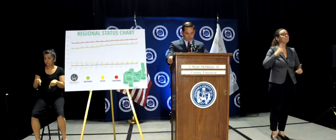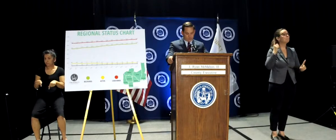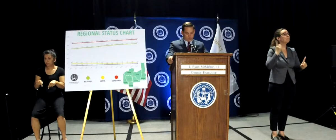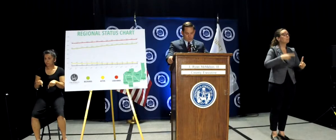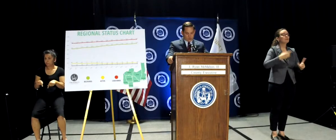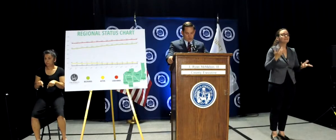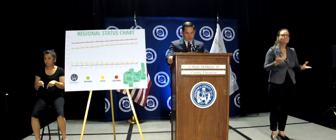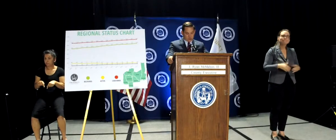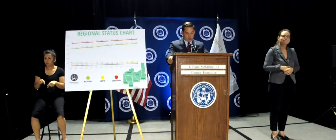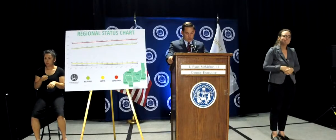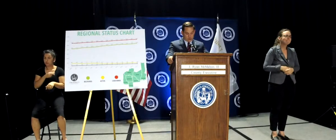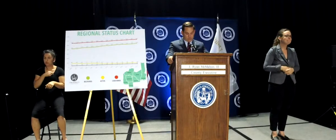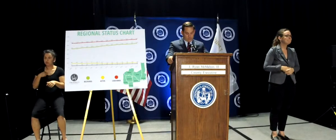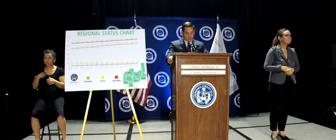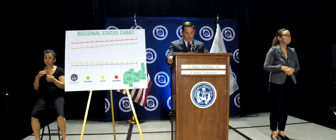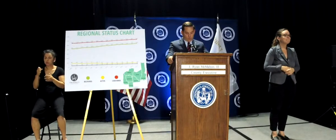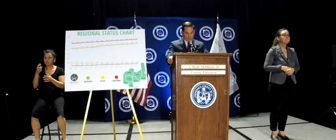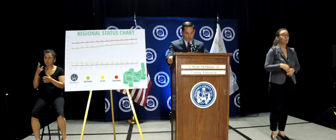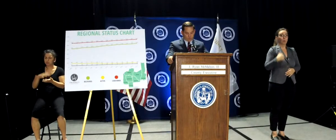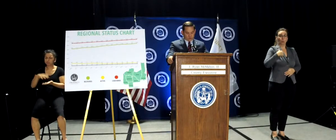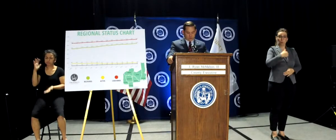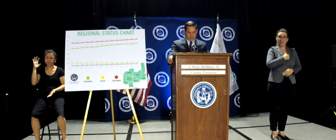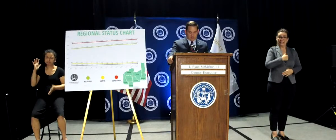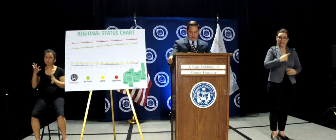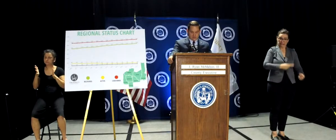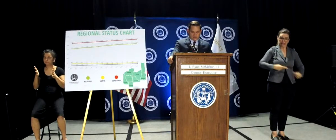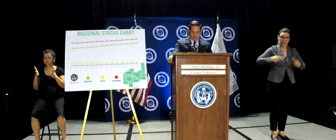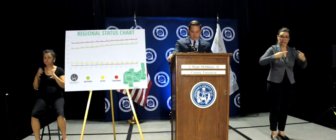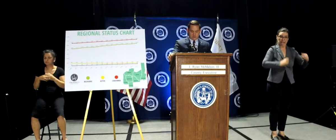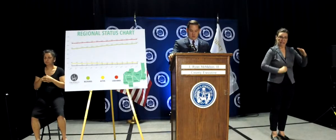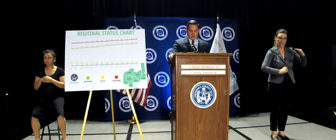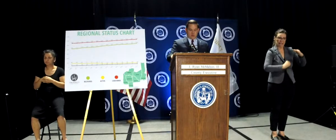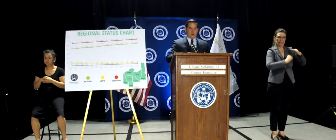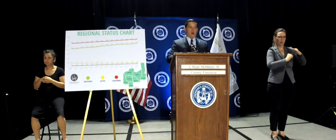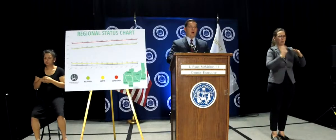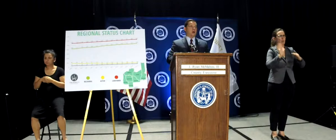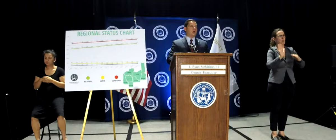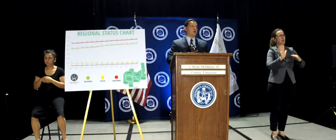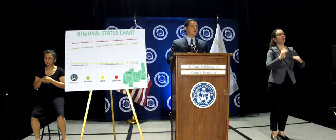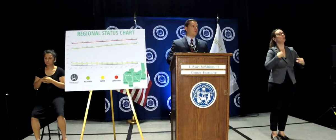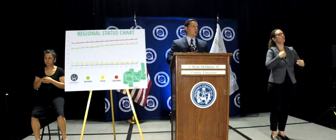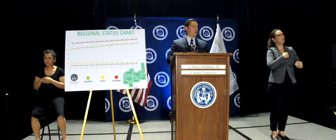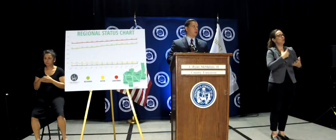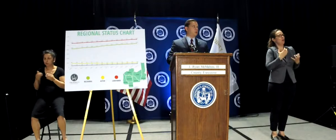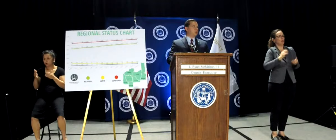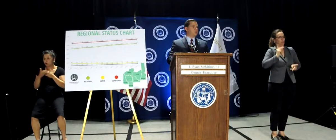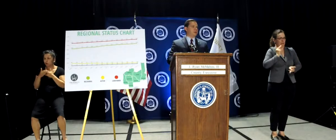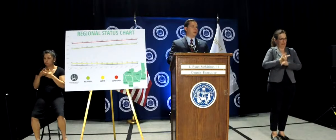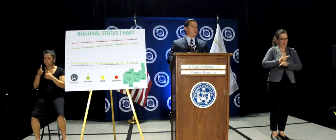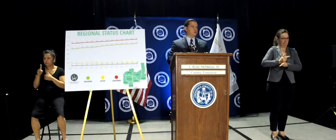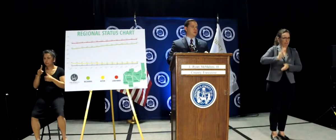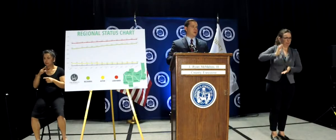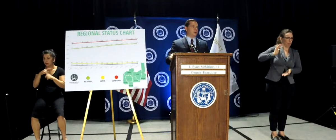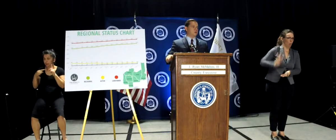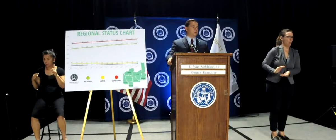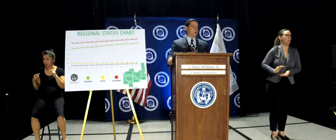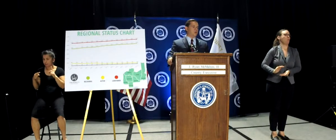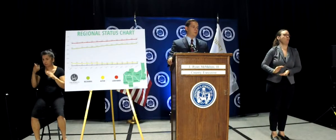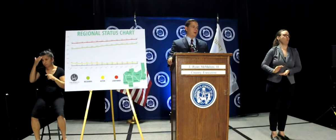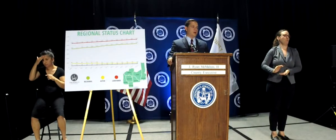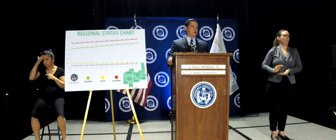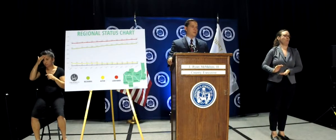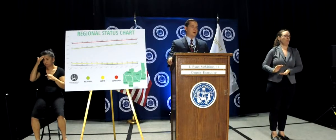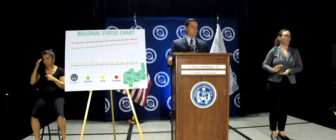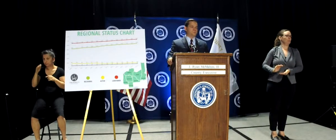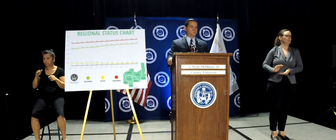point. Additionally, 44% of the cases are under 40 years of age. That goes to what